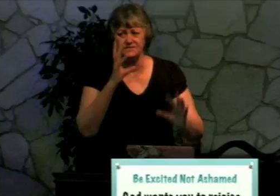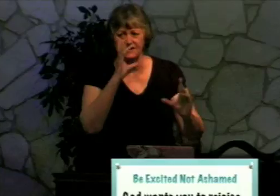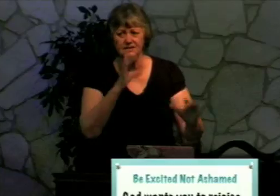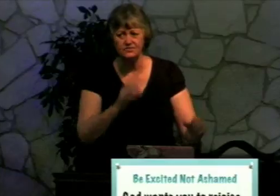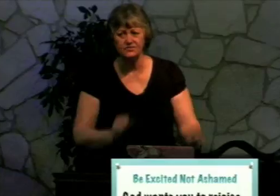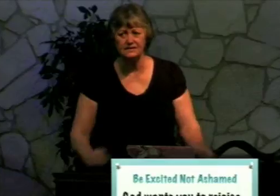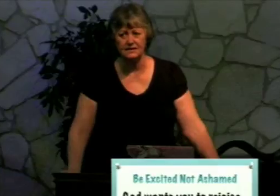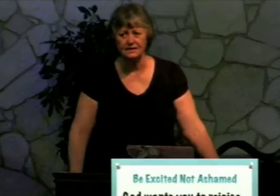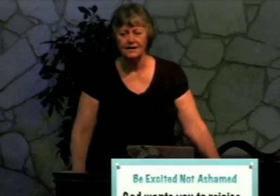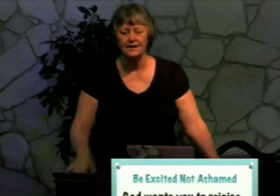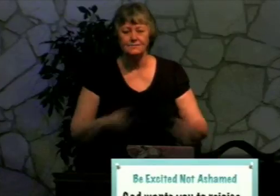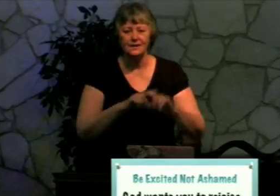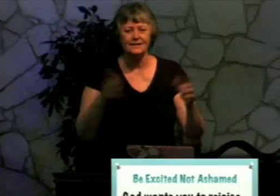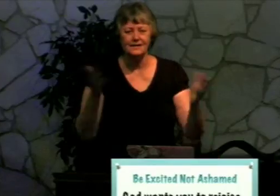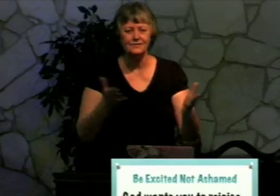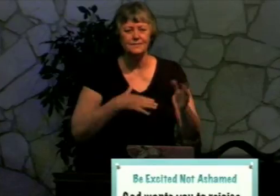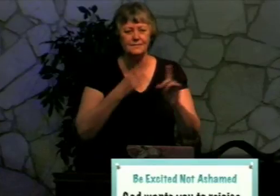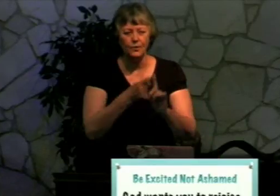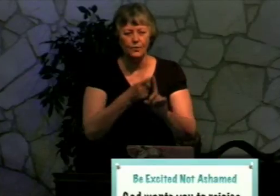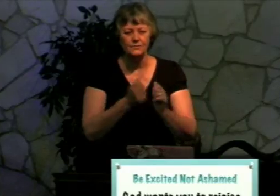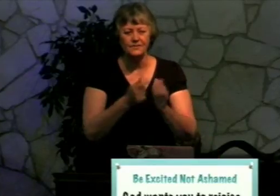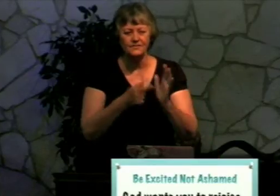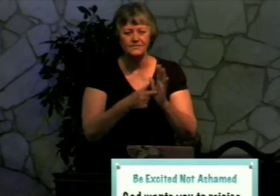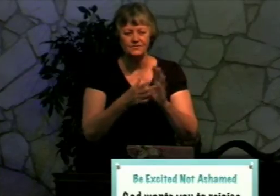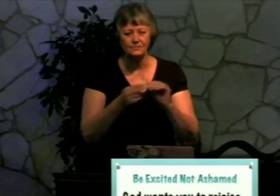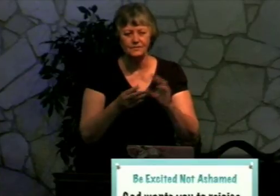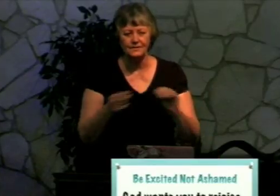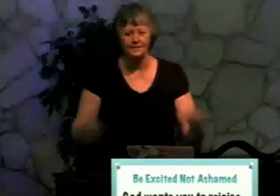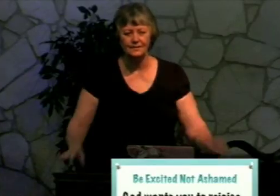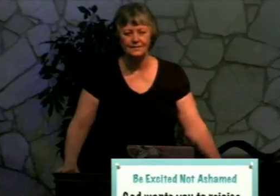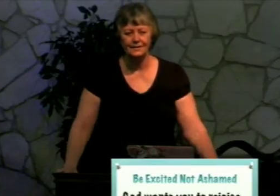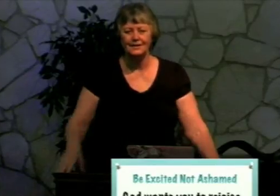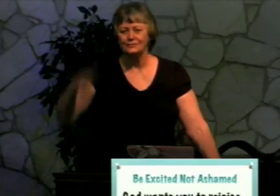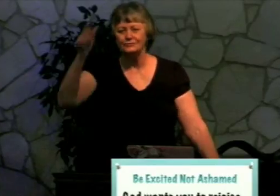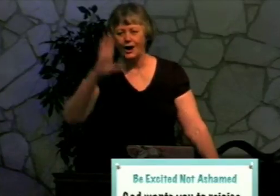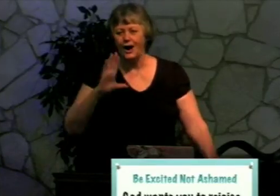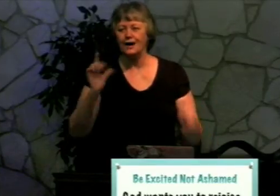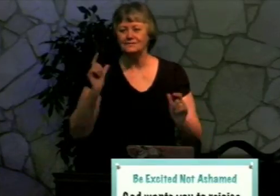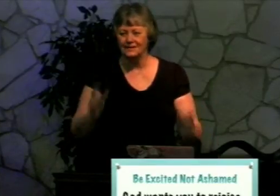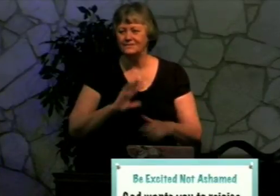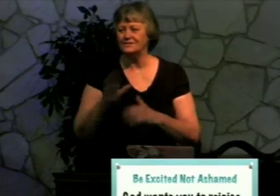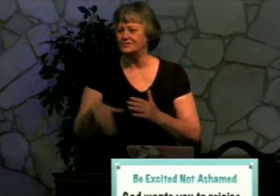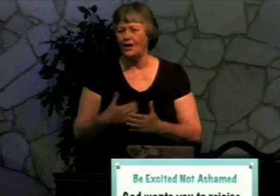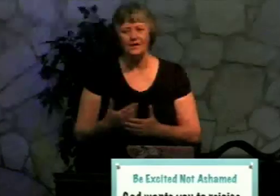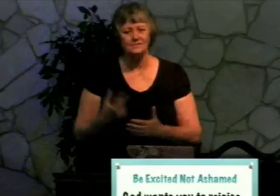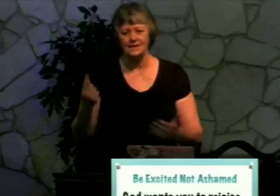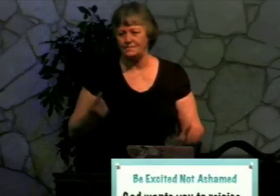very intriguing. But here's my point with this story. God gives us all